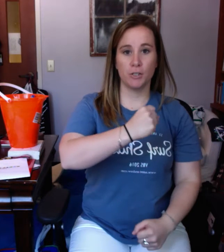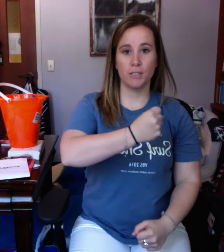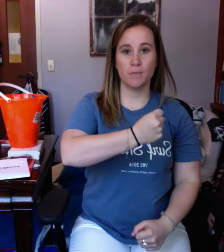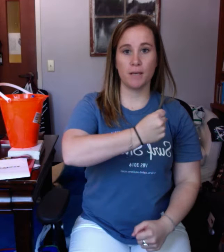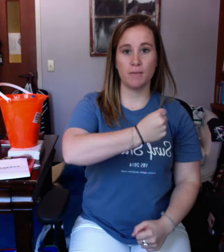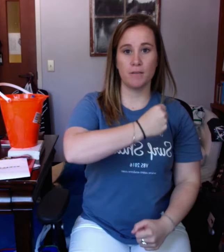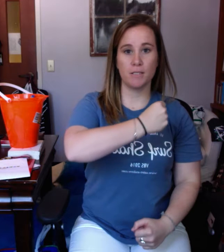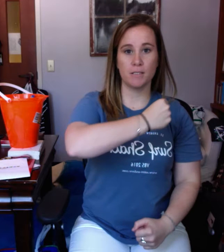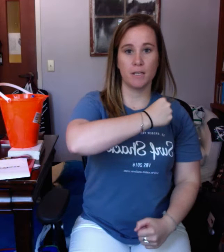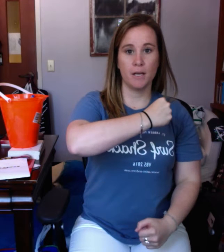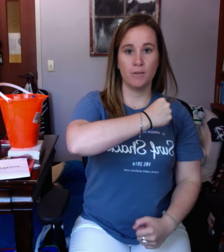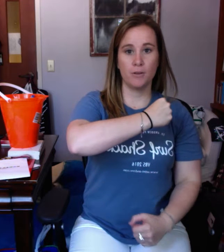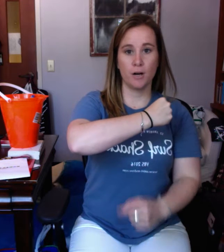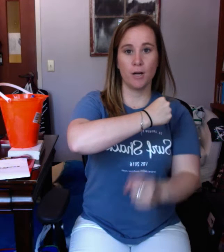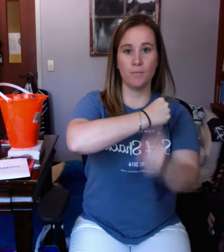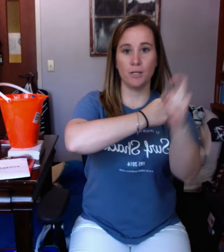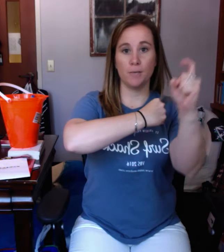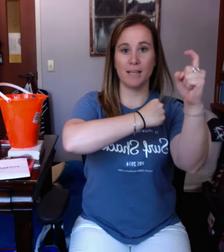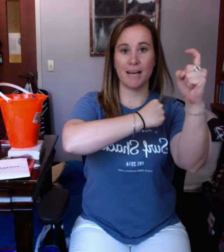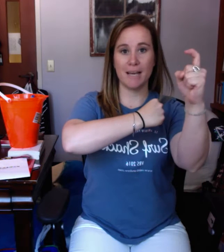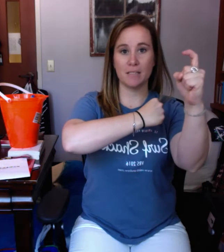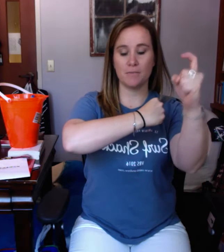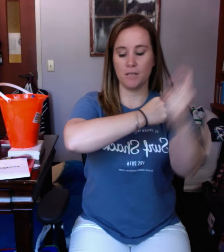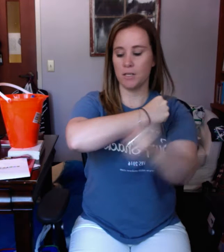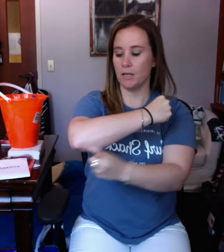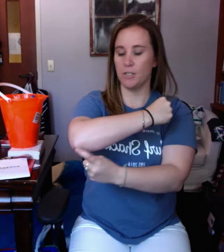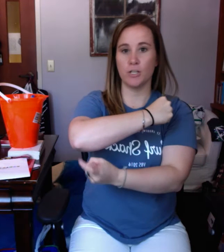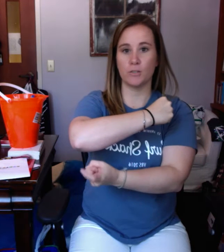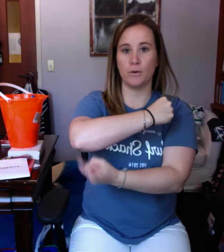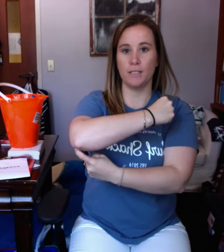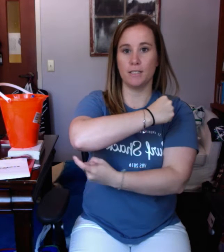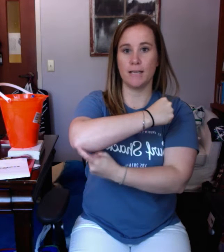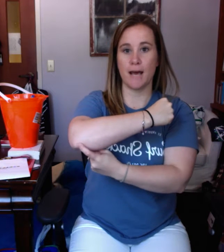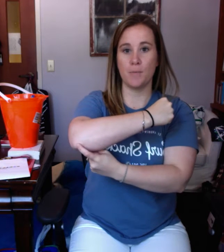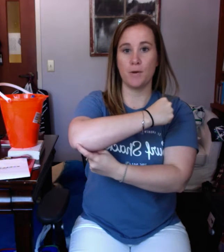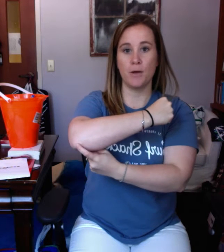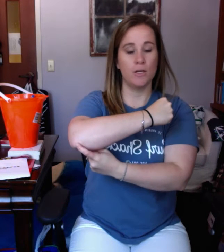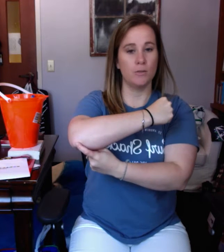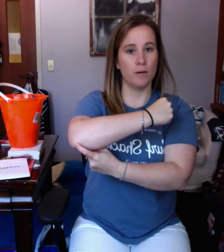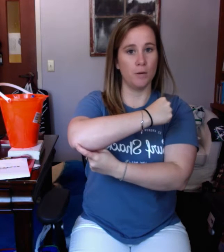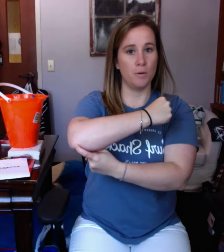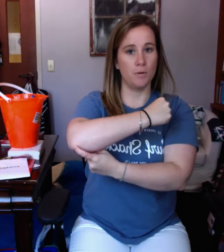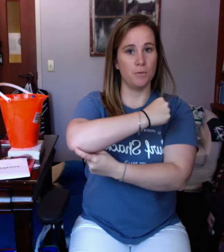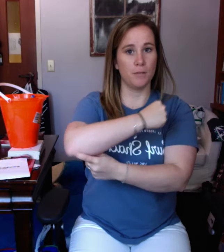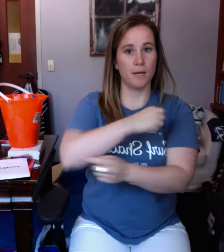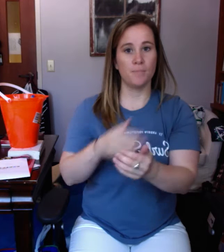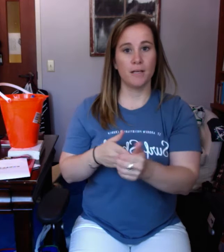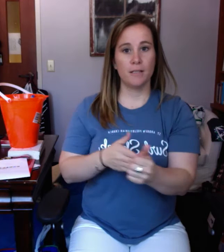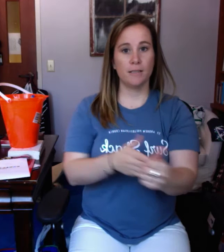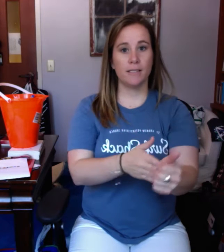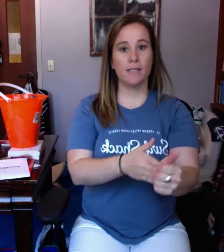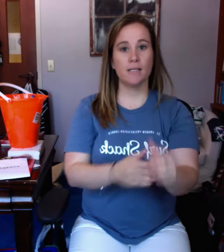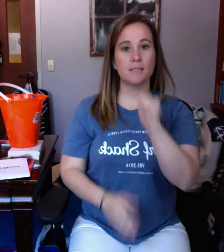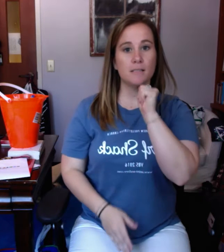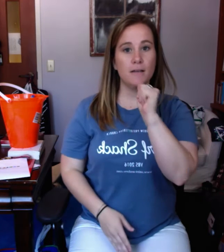going to make a fist, your arm, you're going to make that X finger, and you're just going to tap your elbow, okay? Lead us